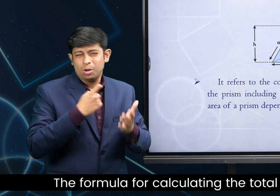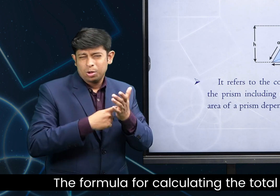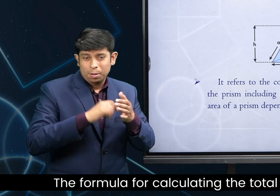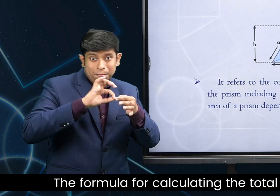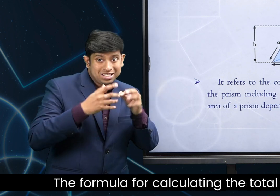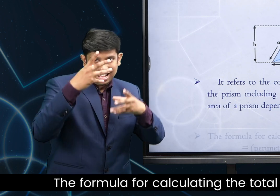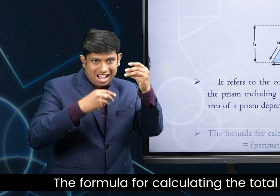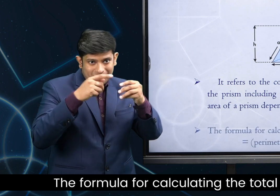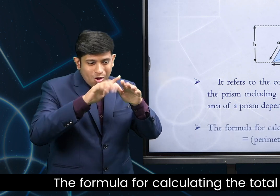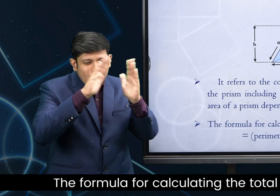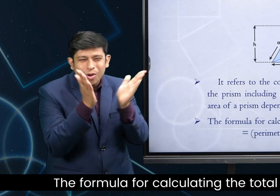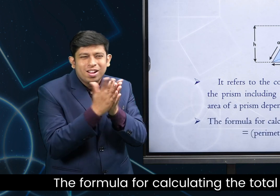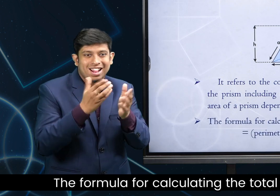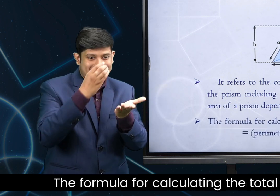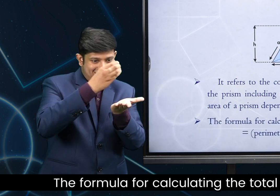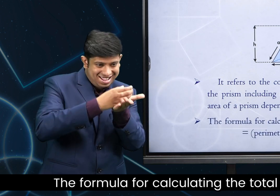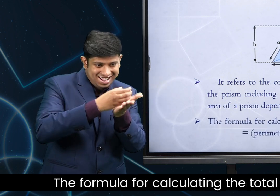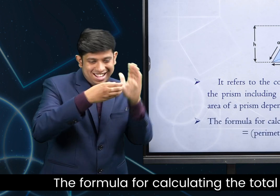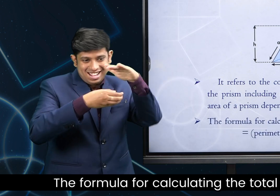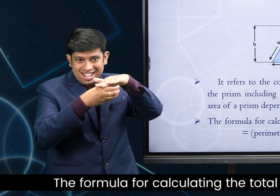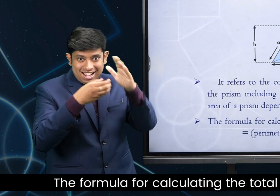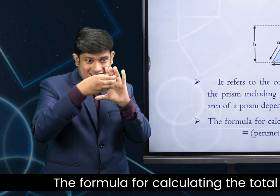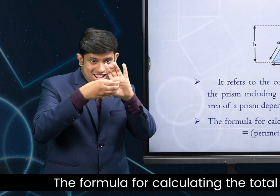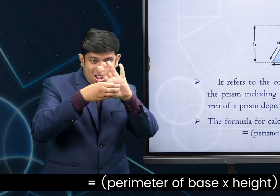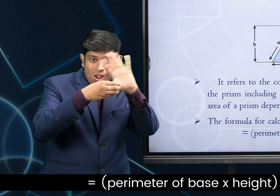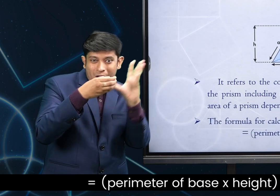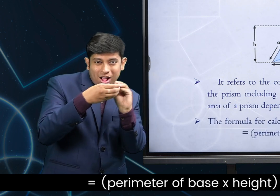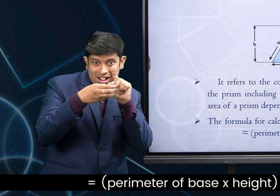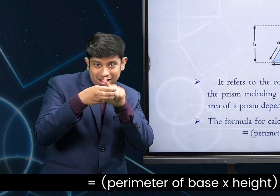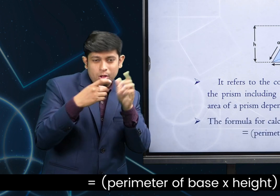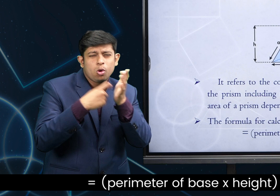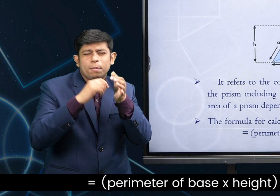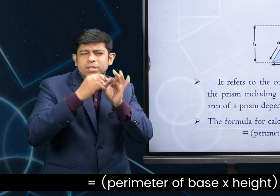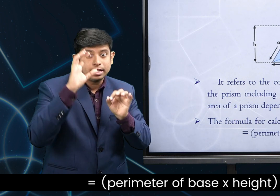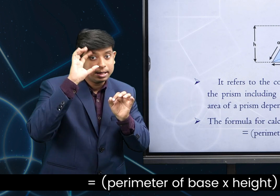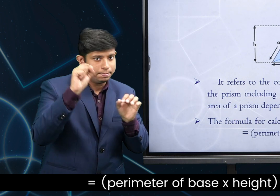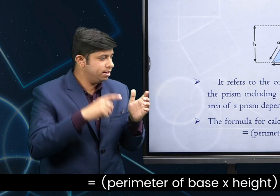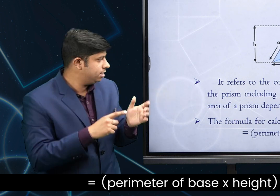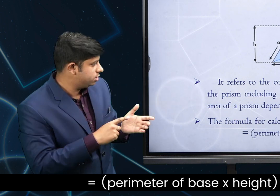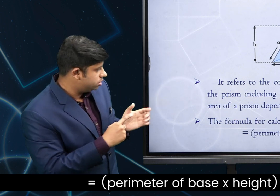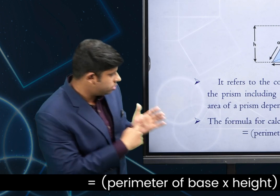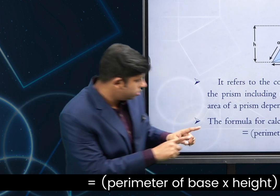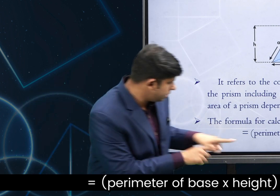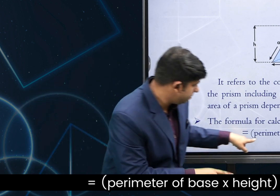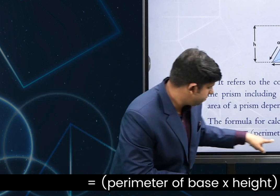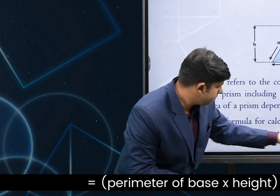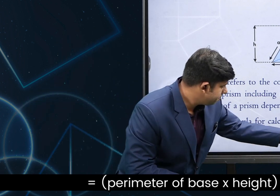The formula for calculating the total surface area of the prism is equal to perimeter of base into height plus 2